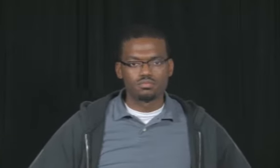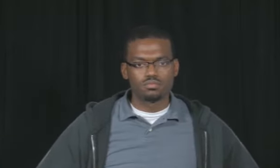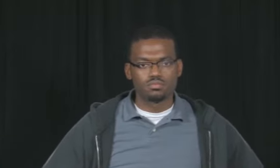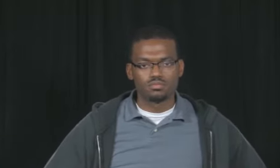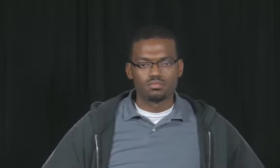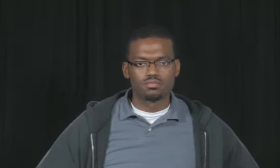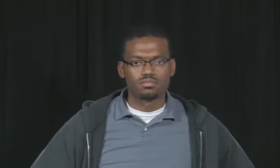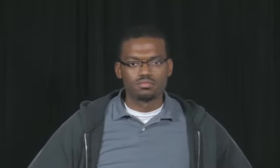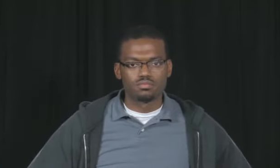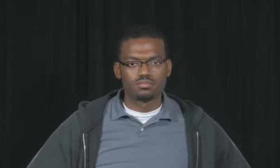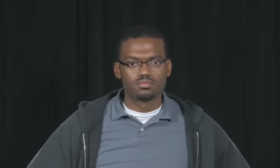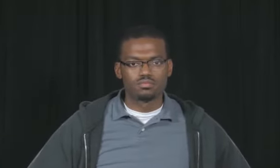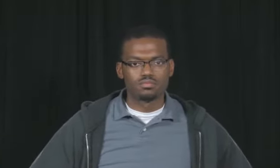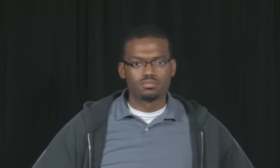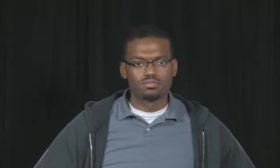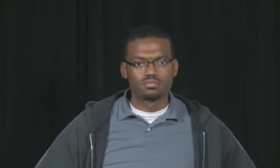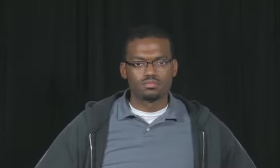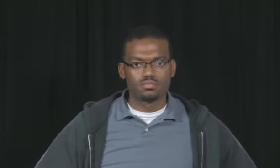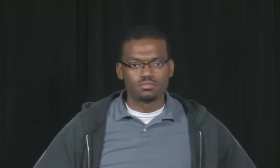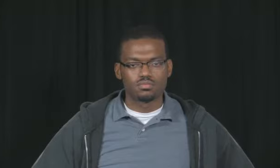eyes, coral is far.